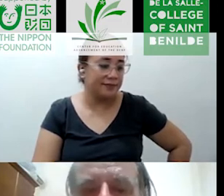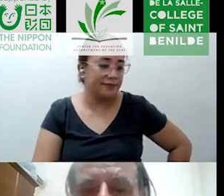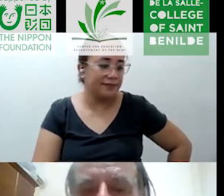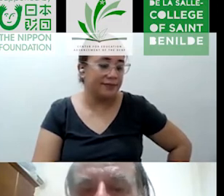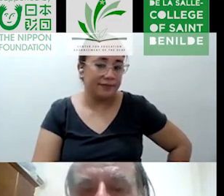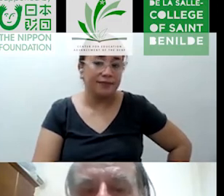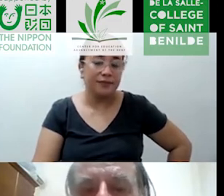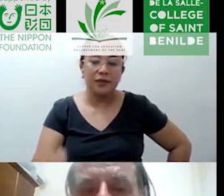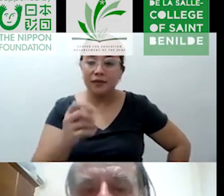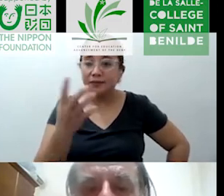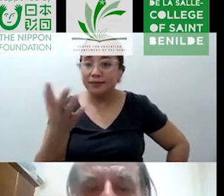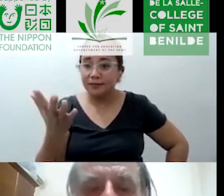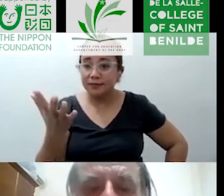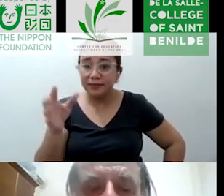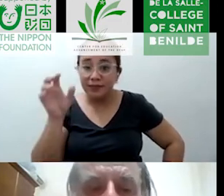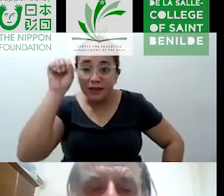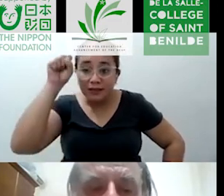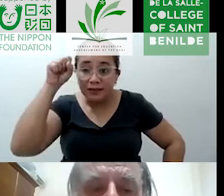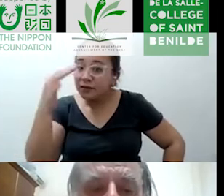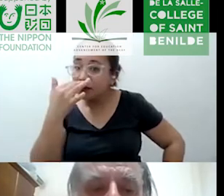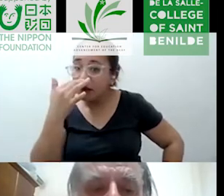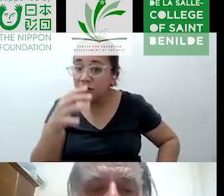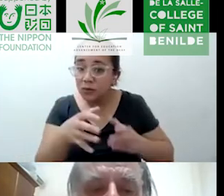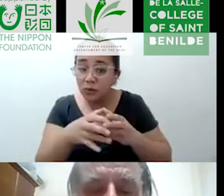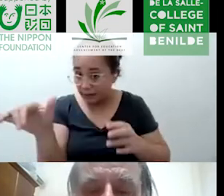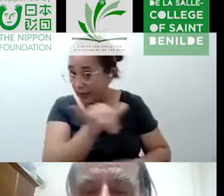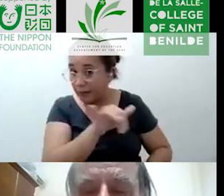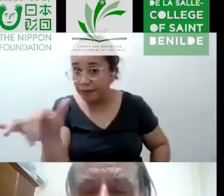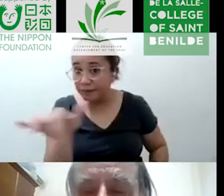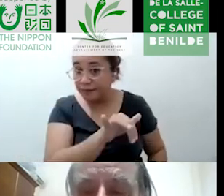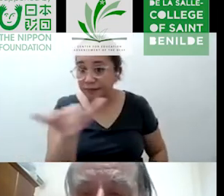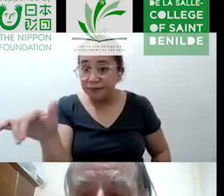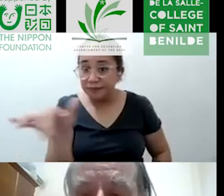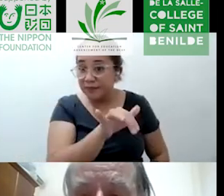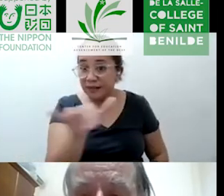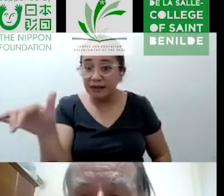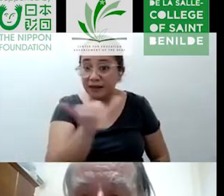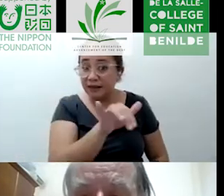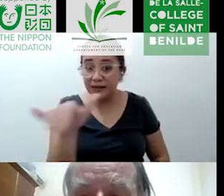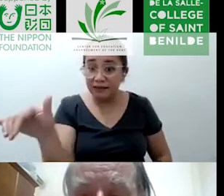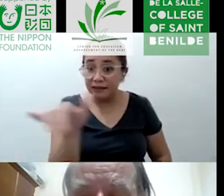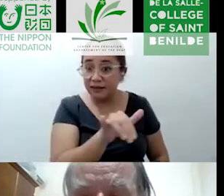Okay, every Shock and Nat's group, you have the same order for the first three signs.